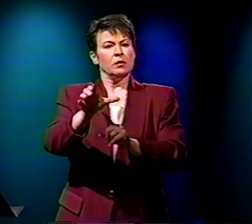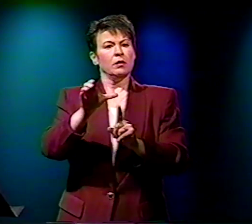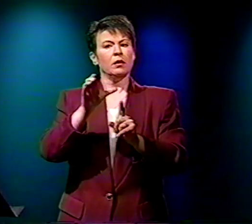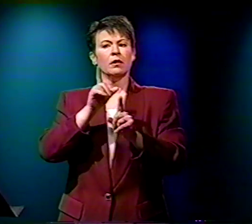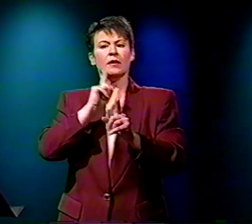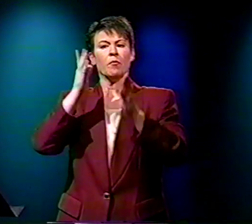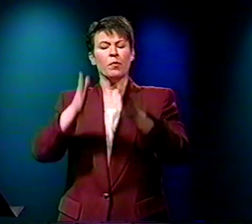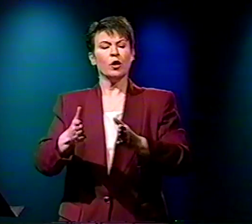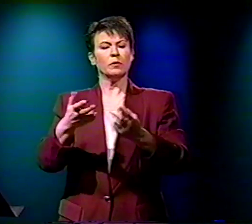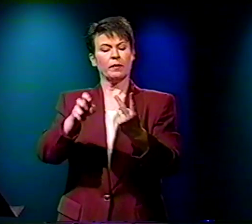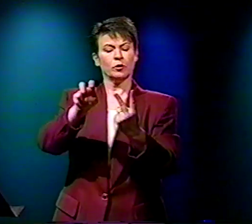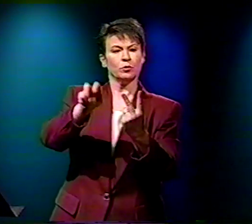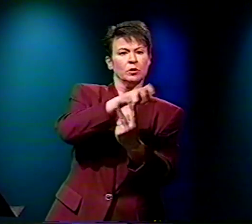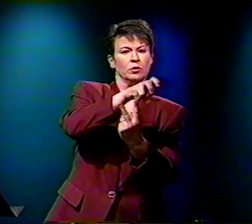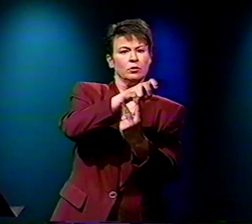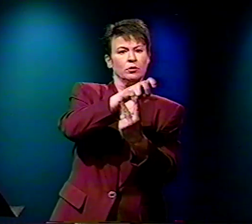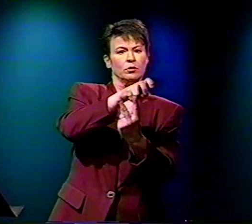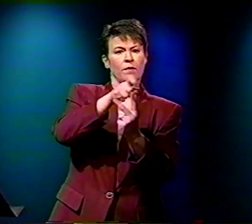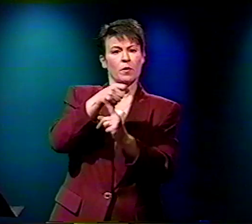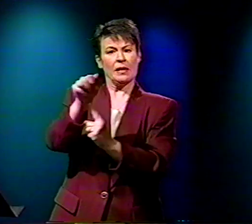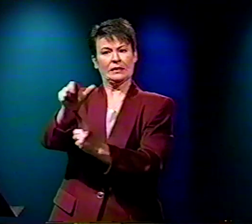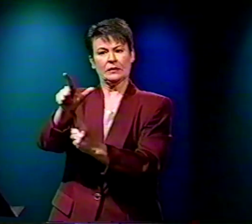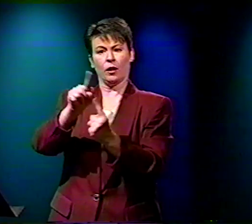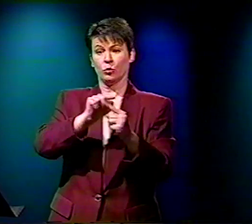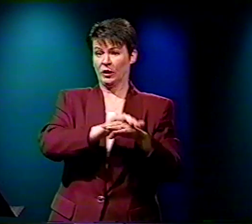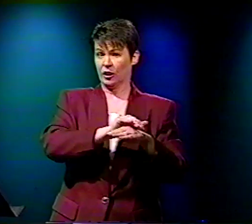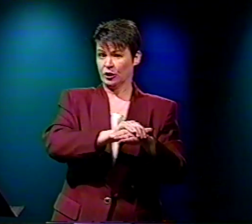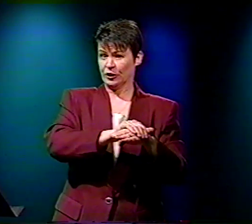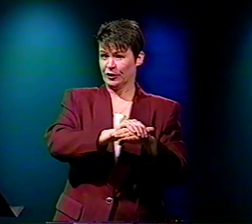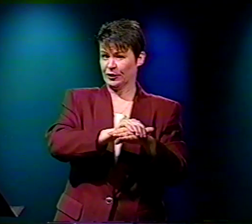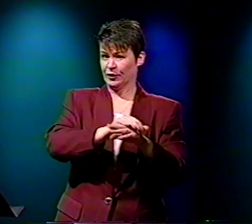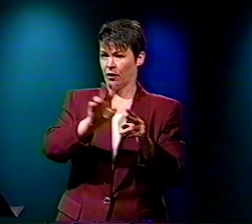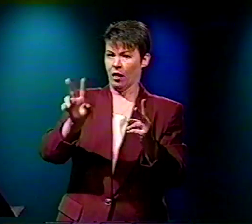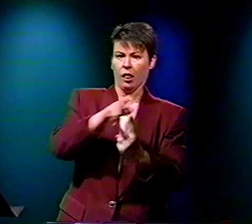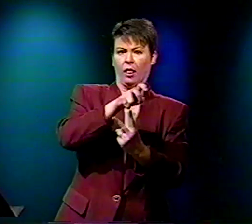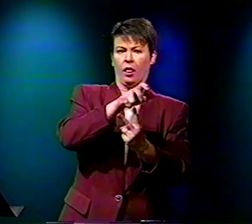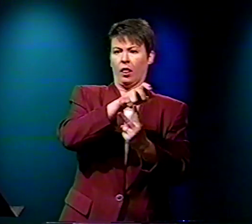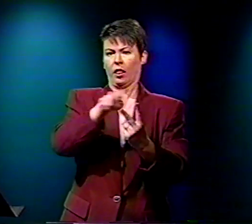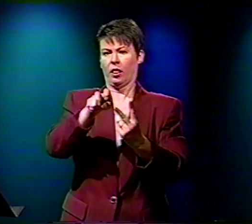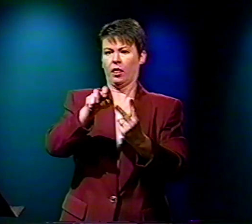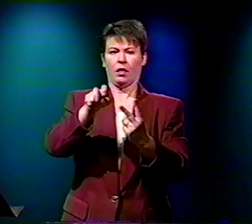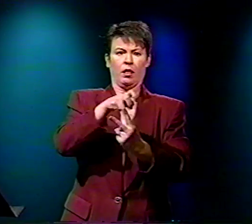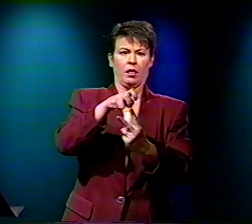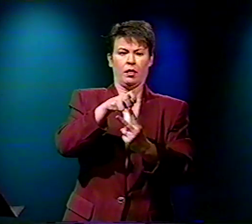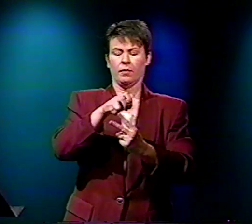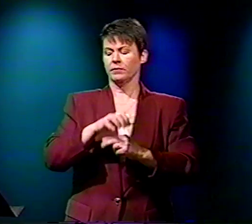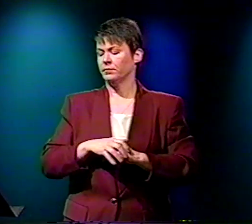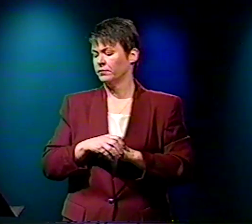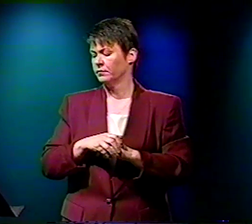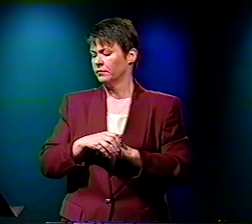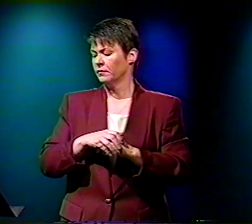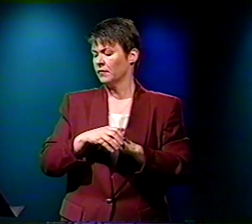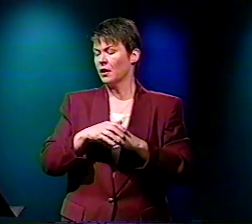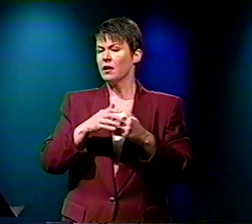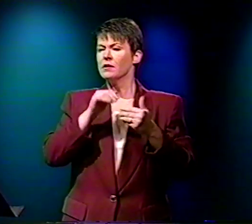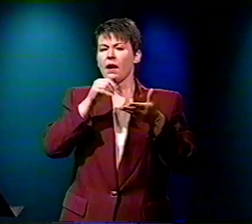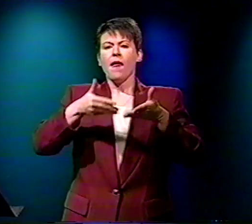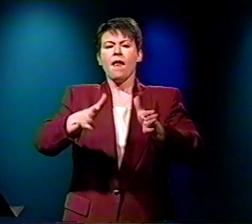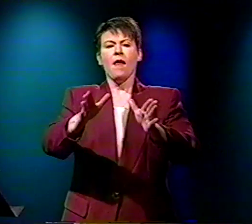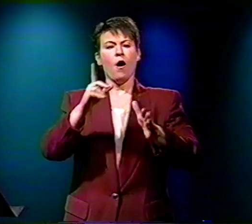It often forces the deaf person to code switch from ASL to a more English form, and they often feel a dilemma there.